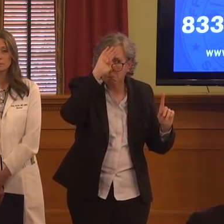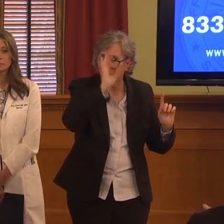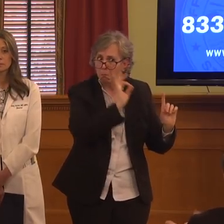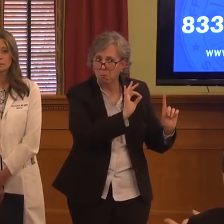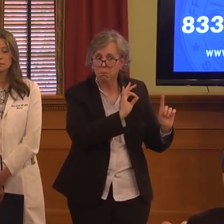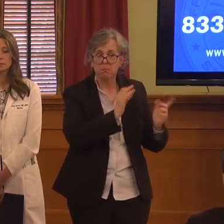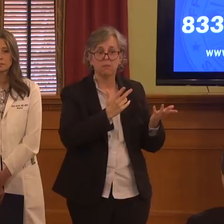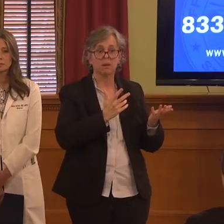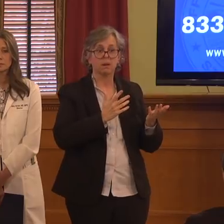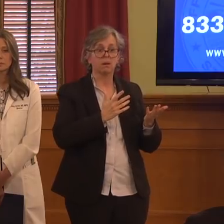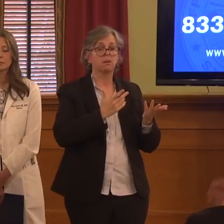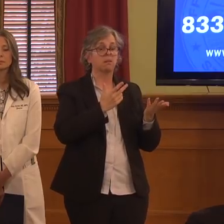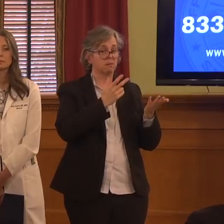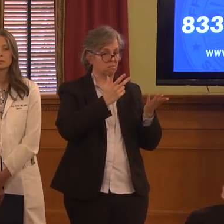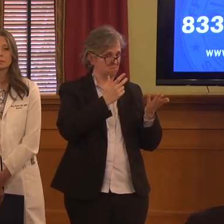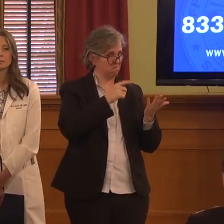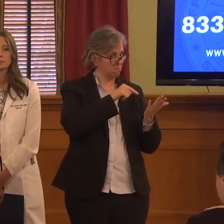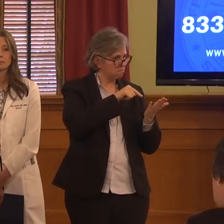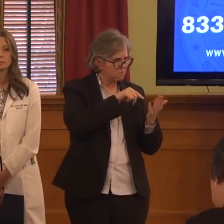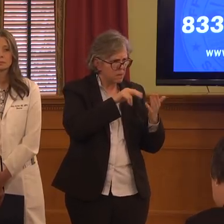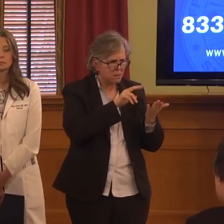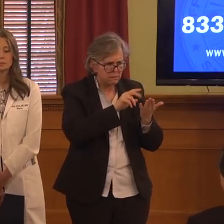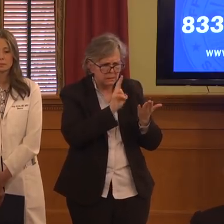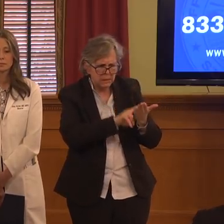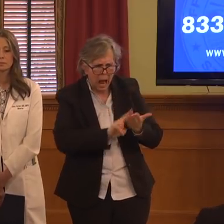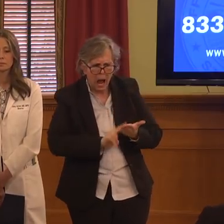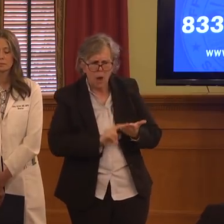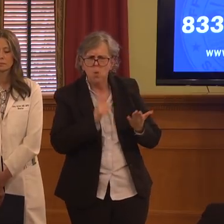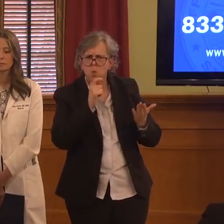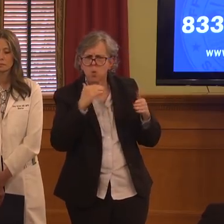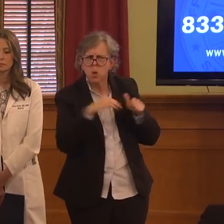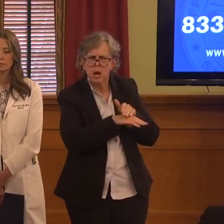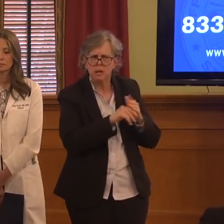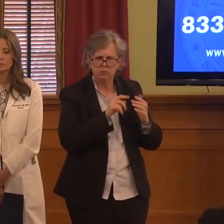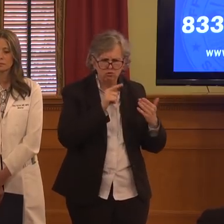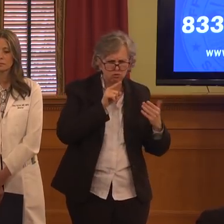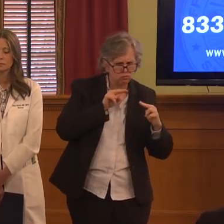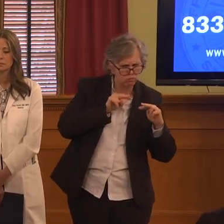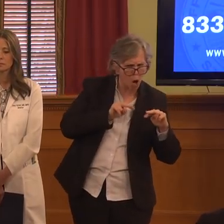people coming in, it will be restricted as much as practical.